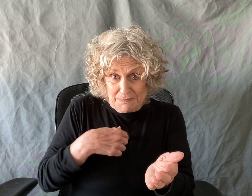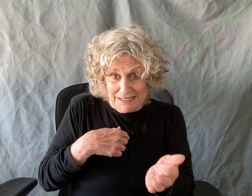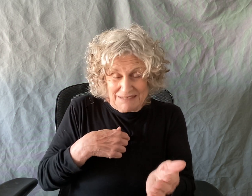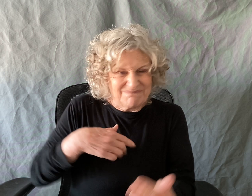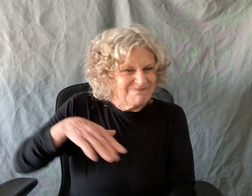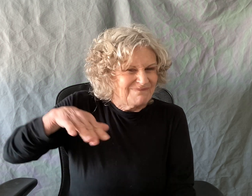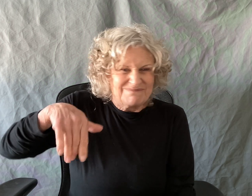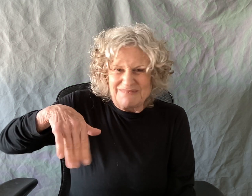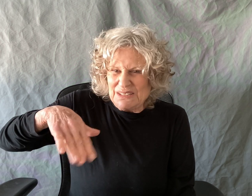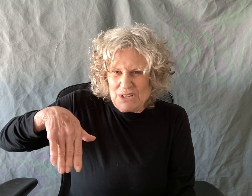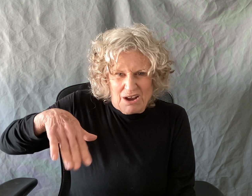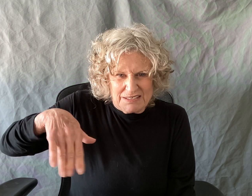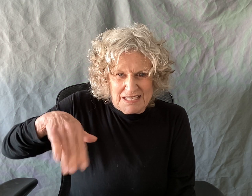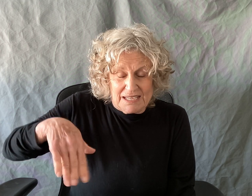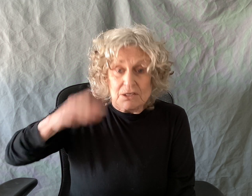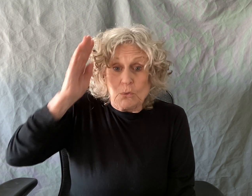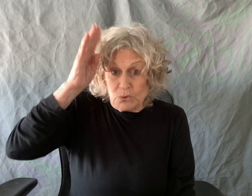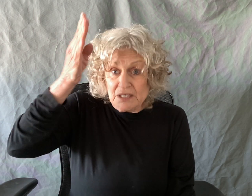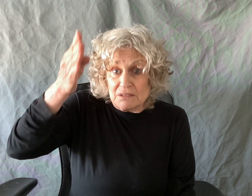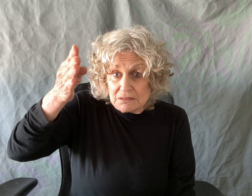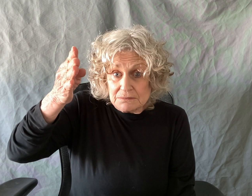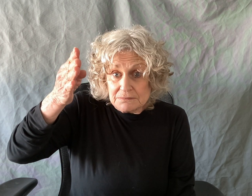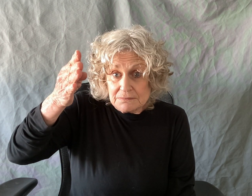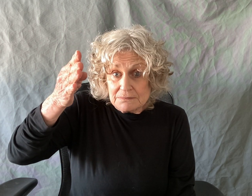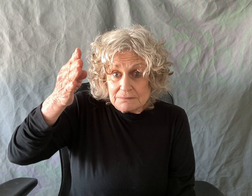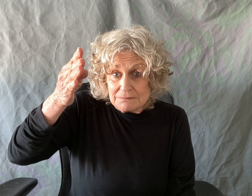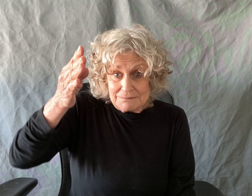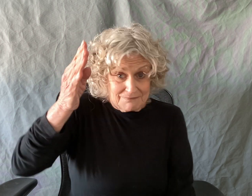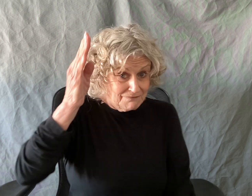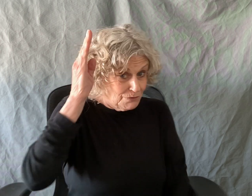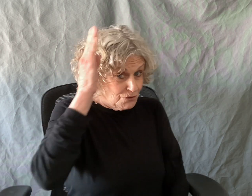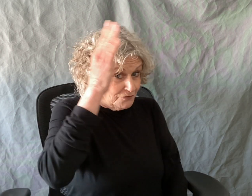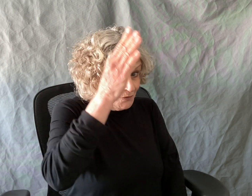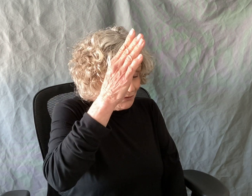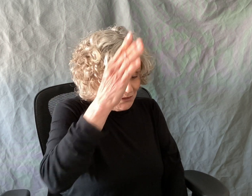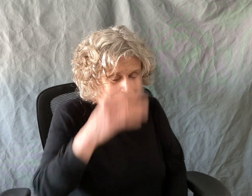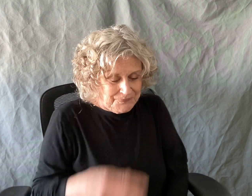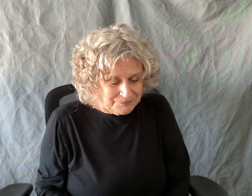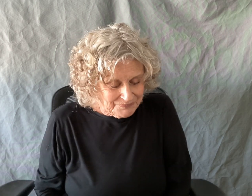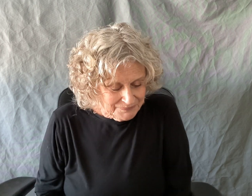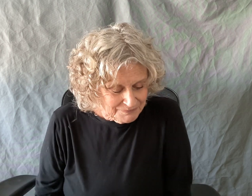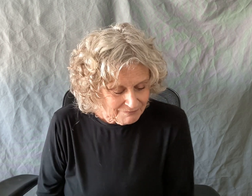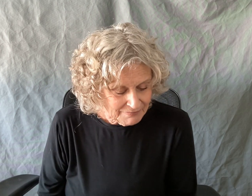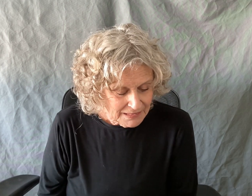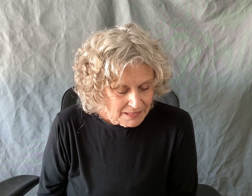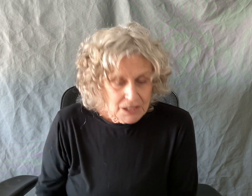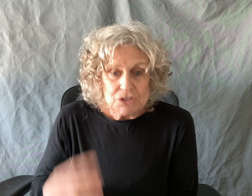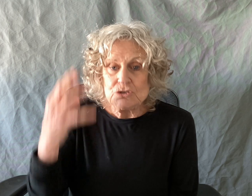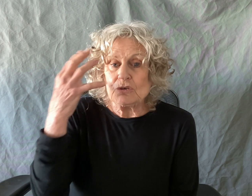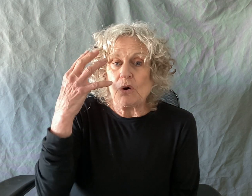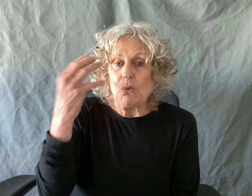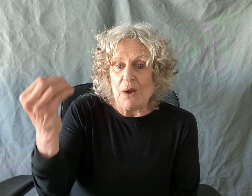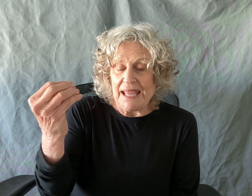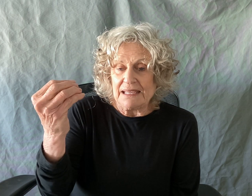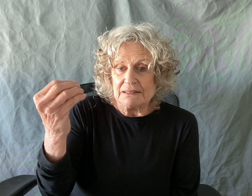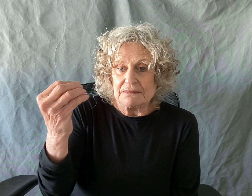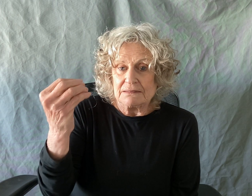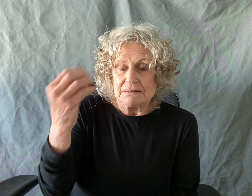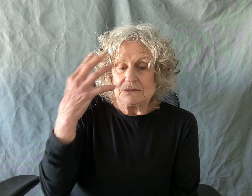me, not yet. Will, future, future. To go away, to